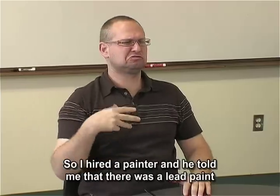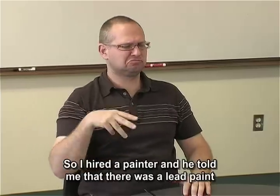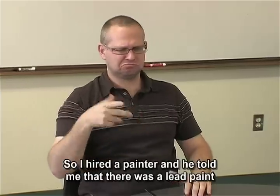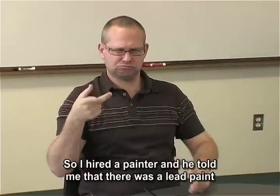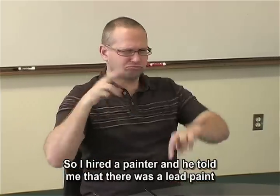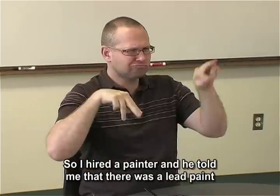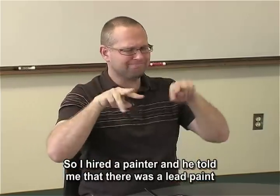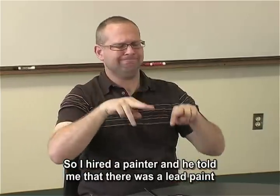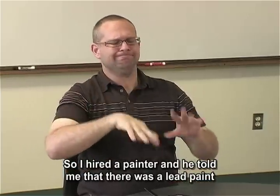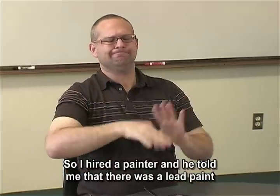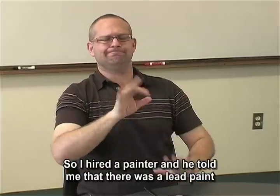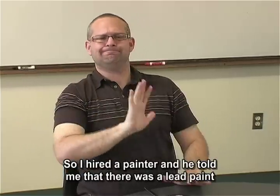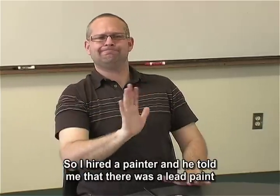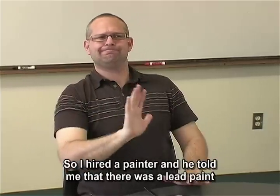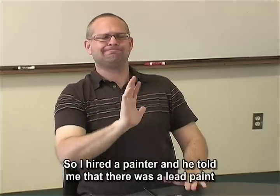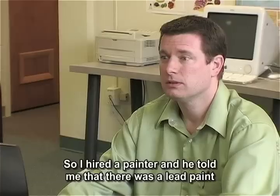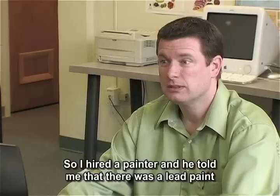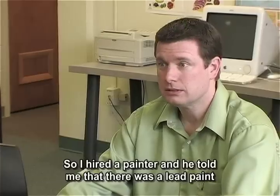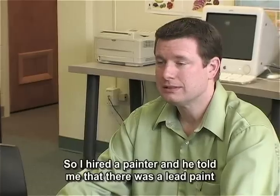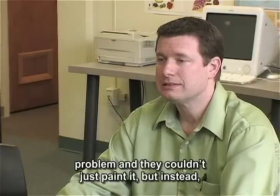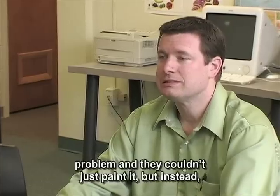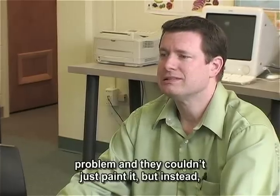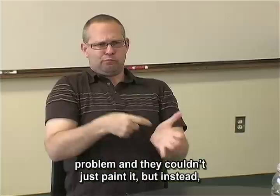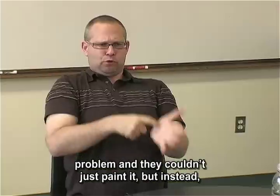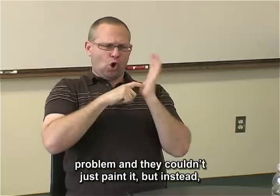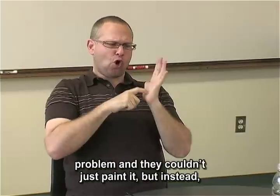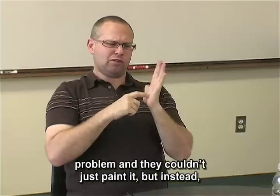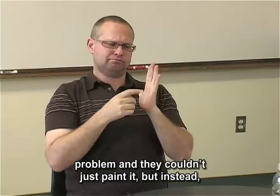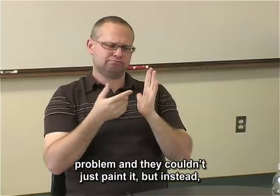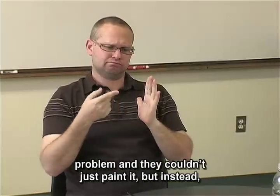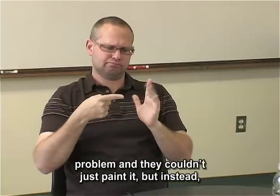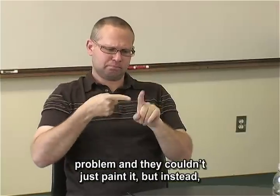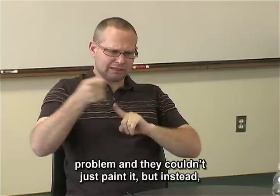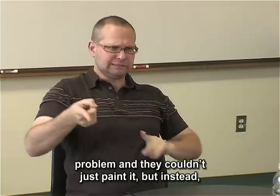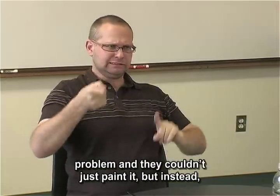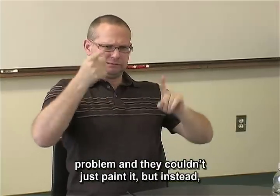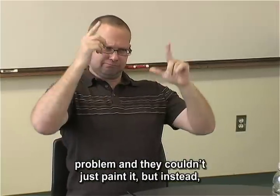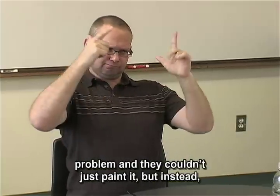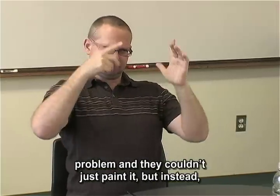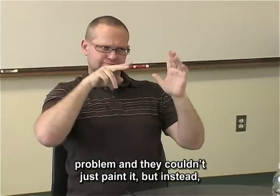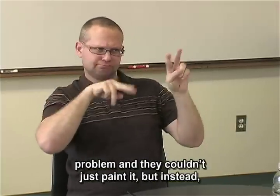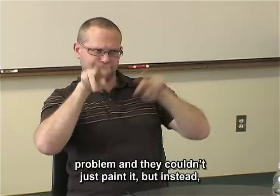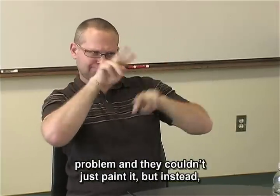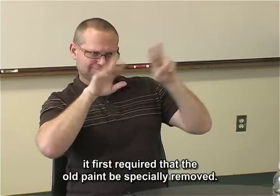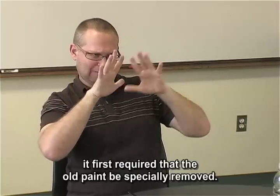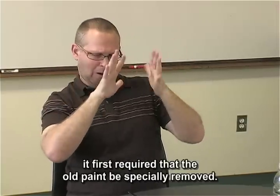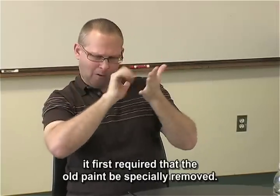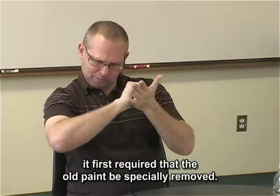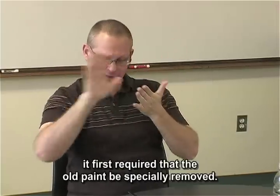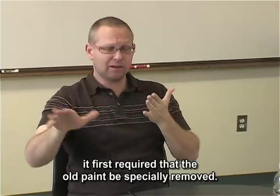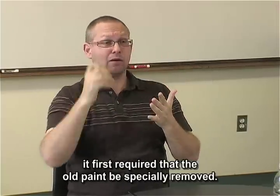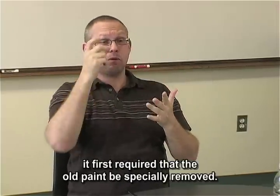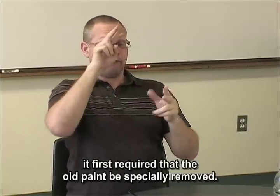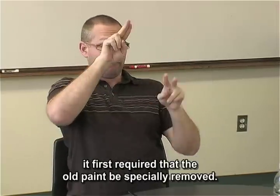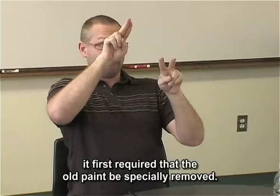and he told me that there was a lead paint problem and that it couldn't just paint it, but instead, it first required that the old